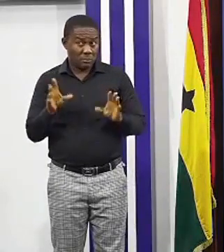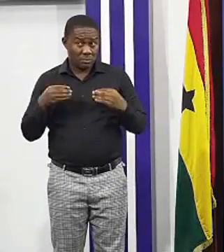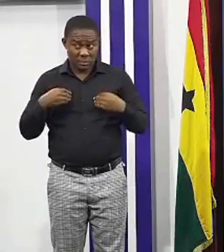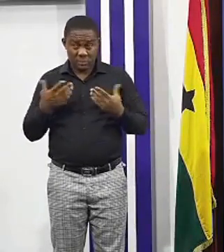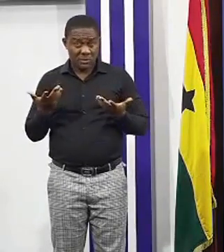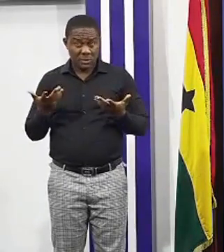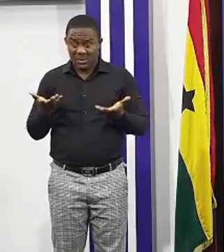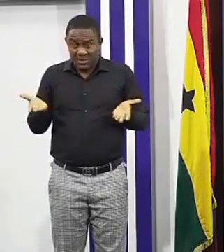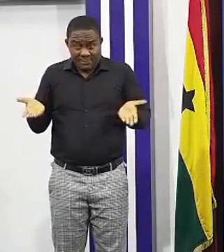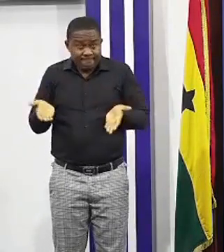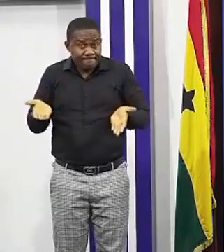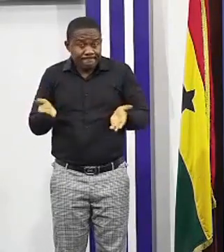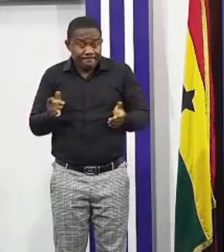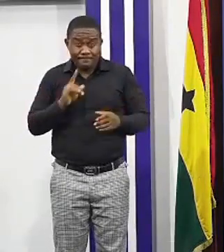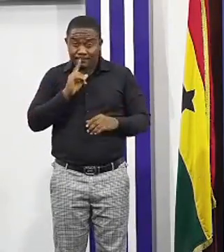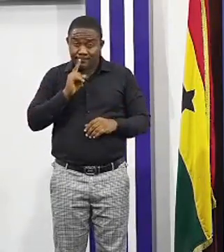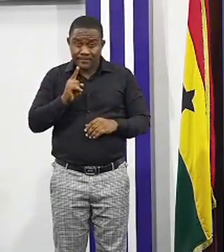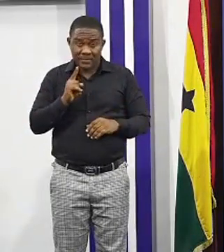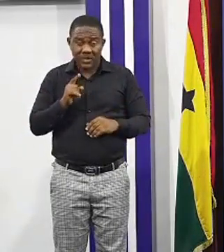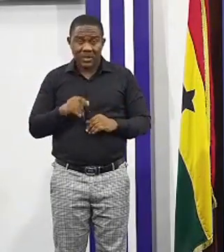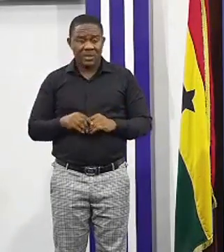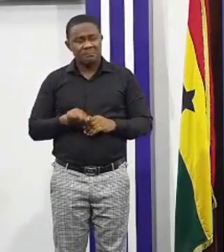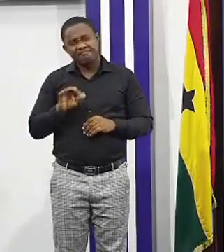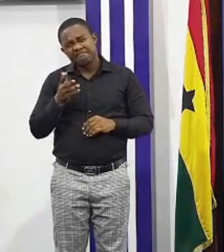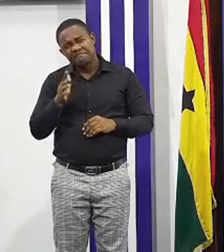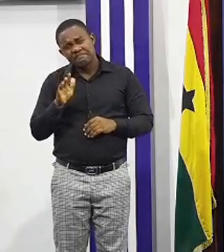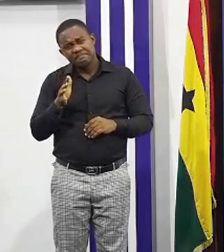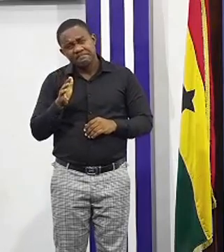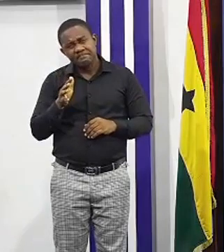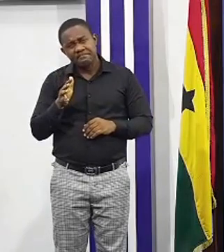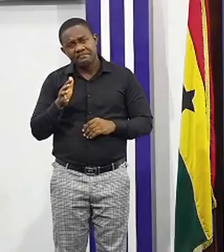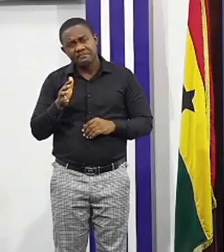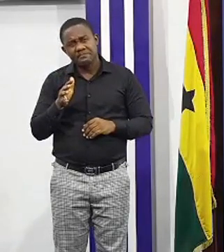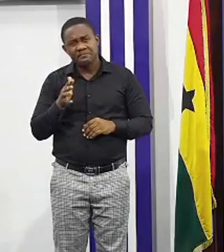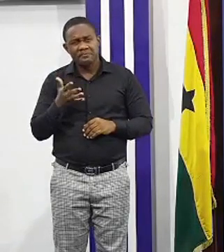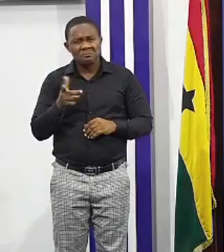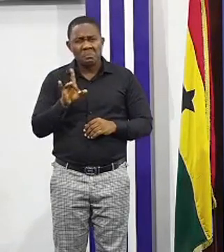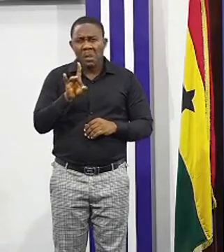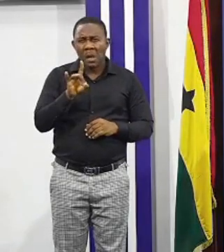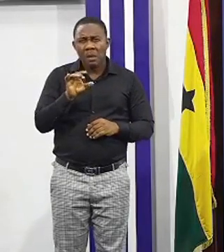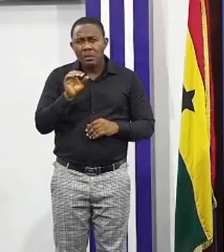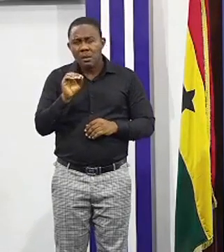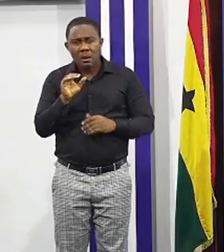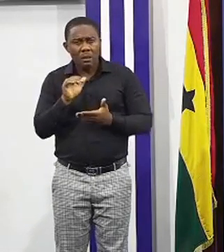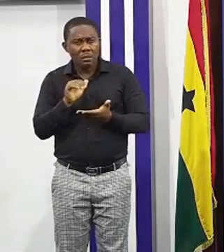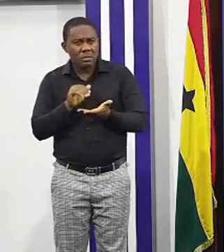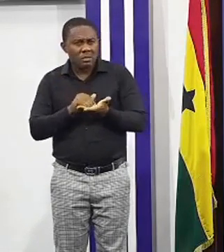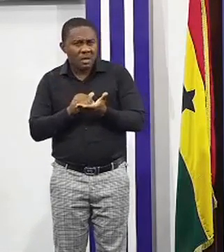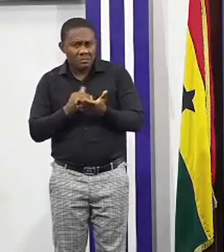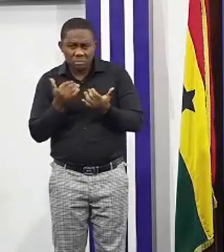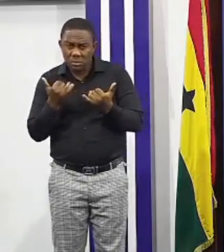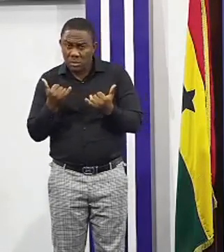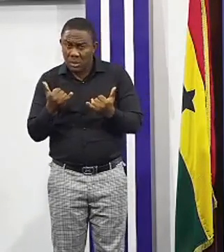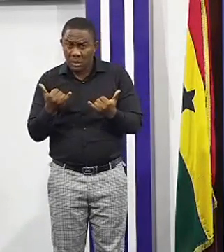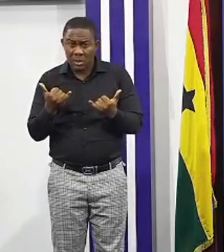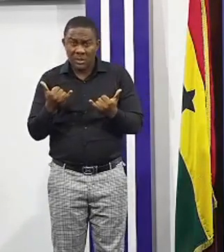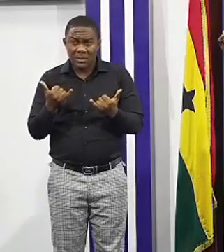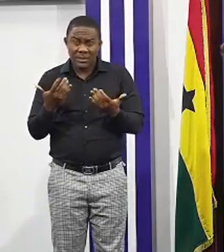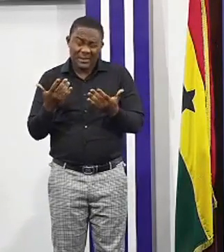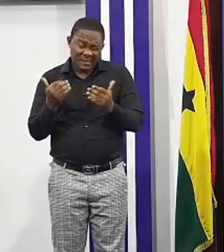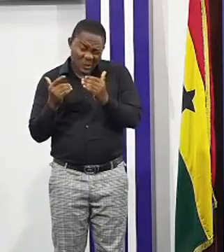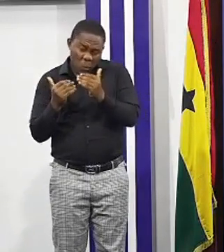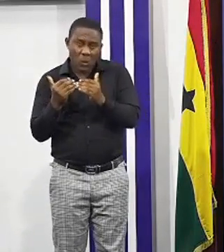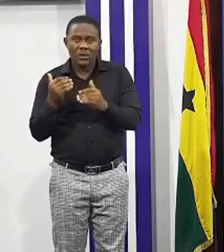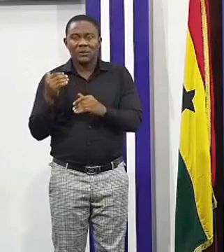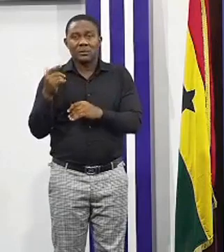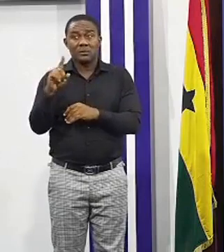other platforms that out of this about, is it 80,000 currently getting to